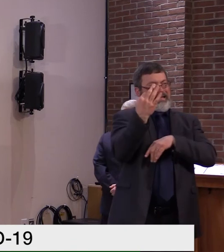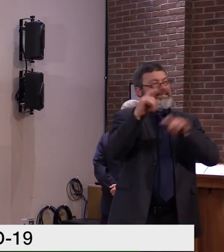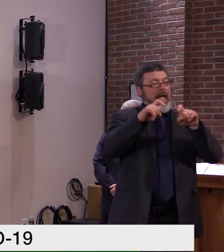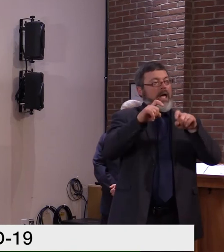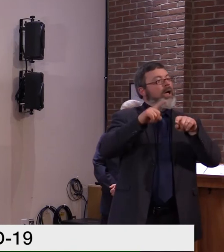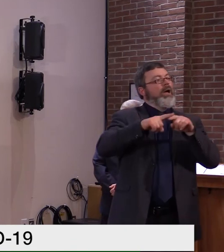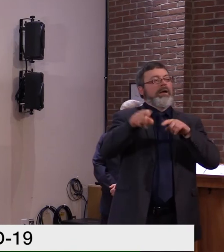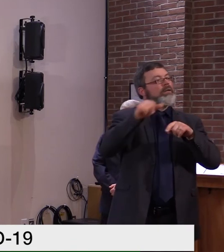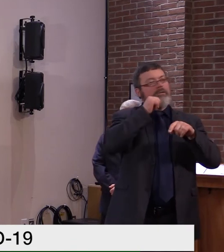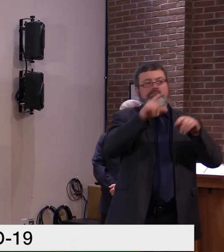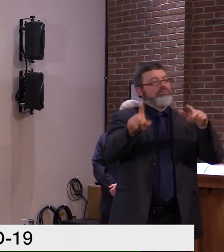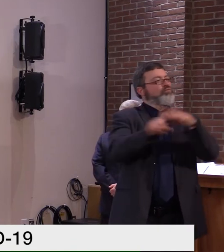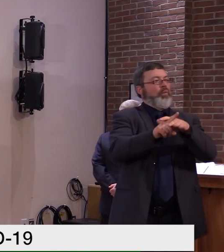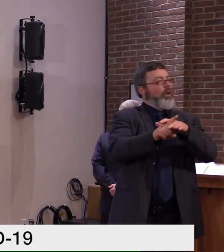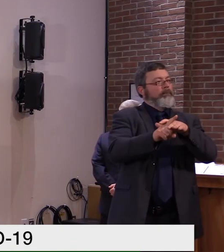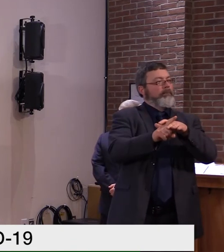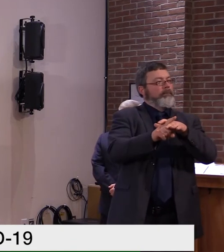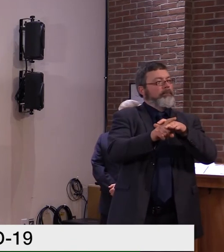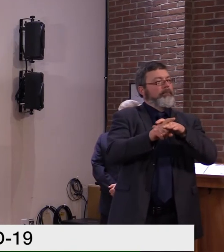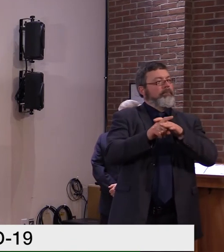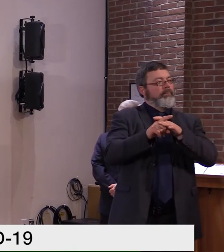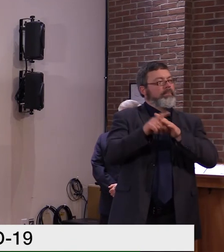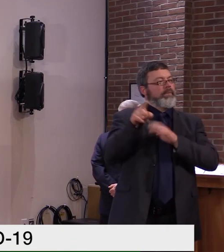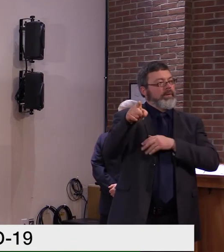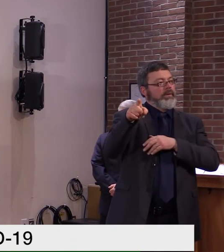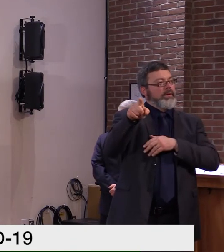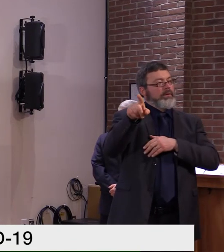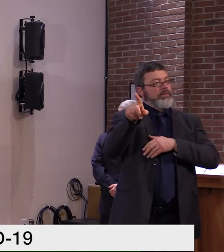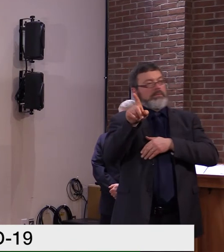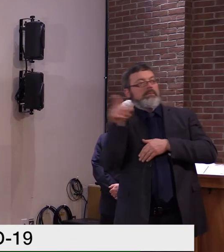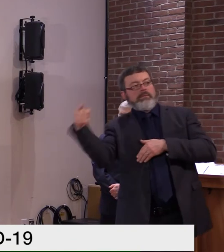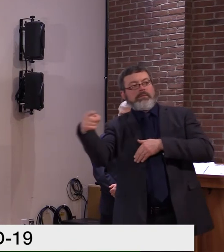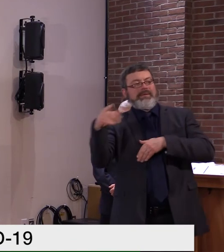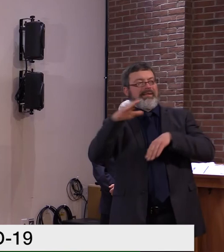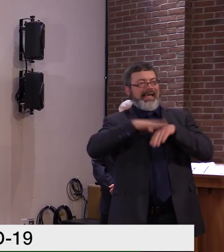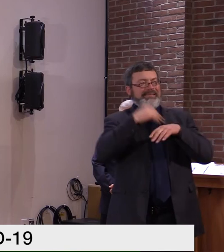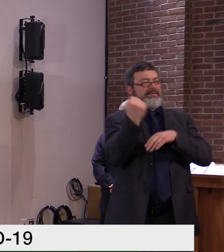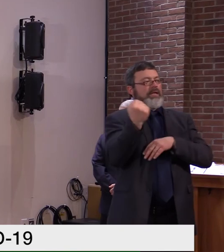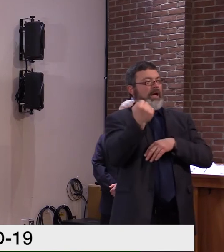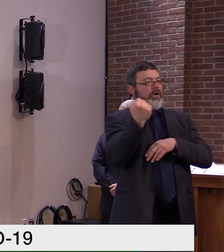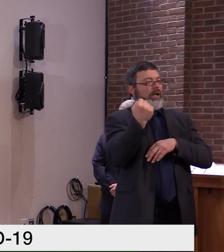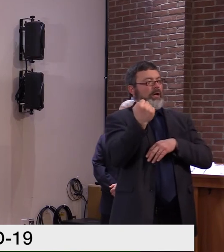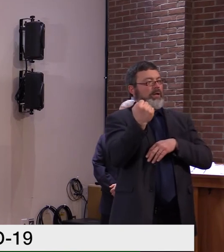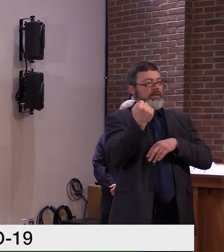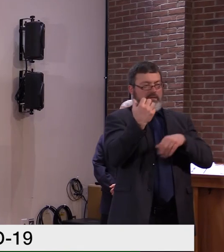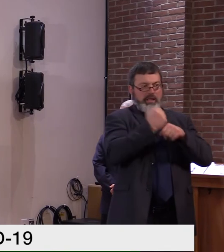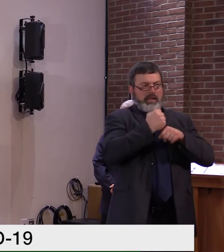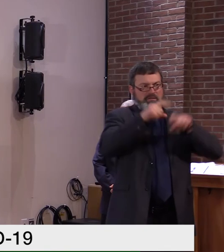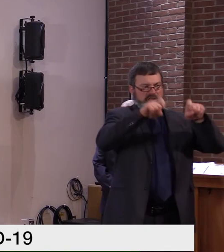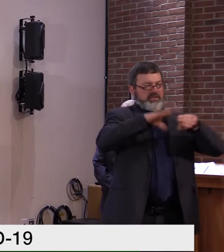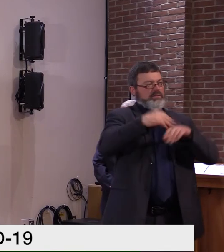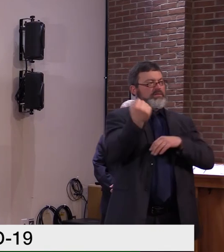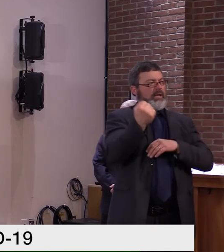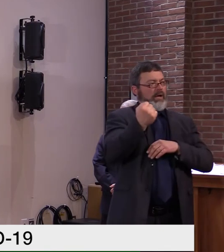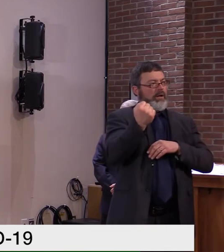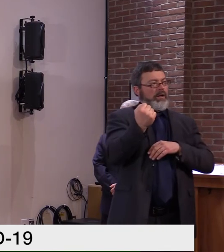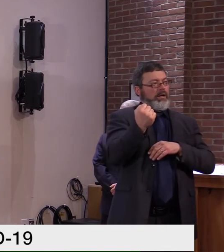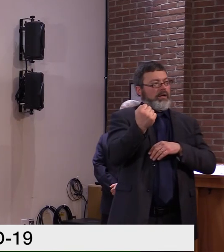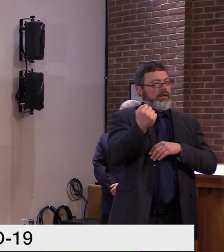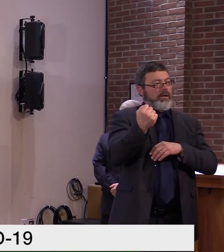The person signed up to be tested on Friday, did not go, instead went on Saturday, and then ended up getting an